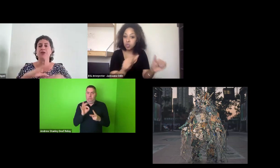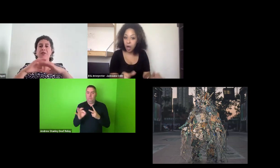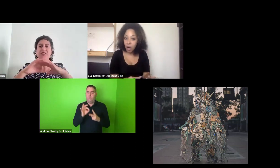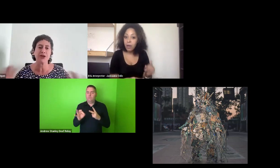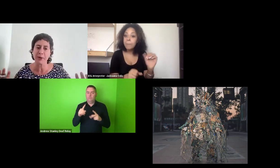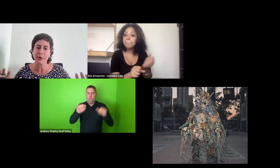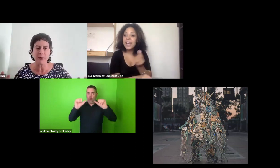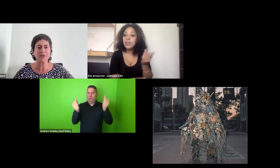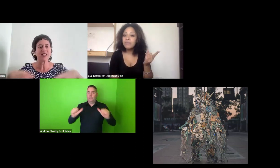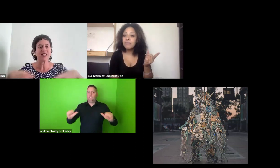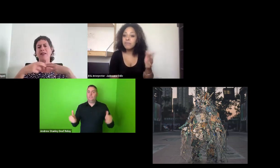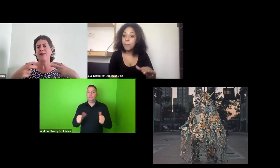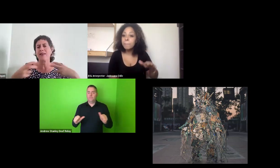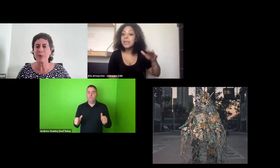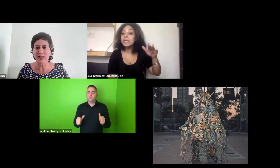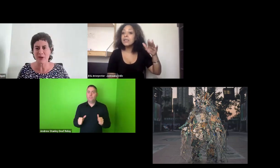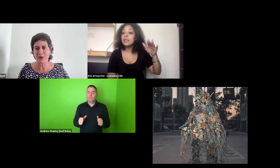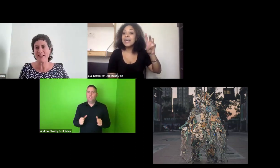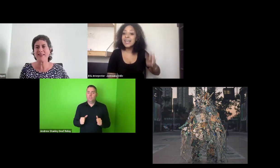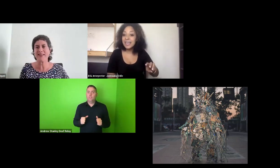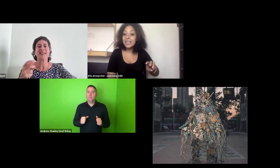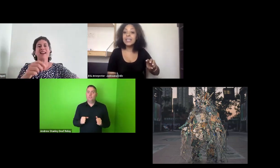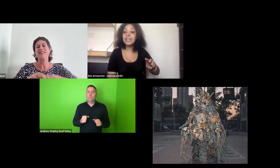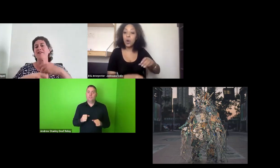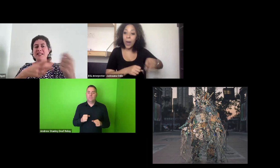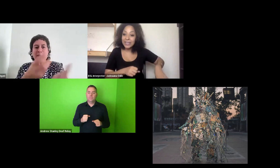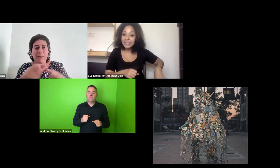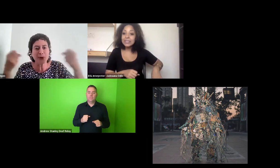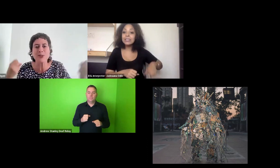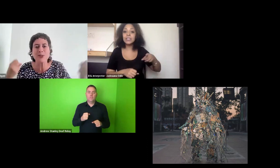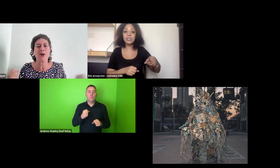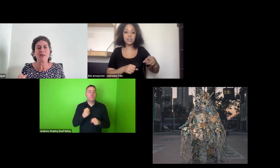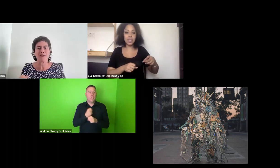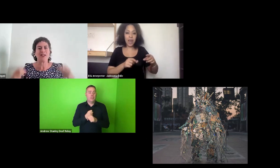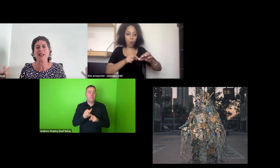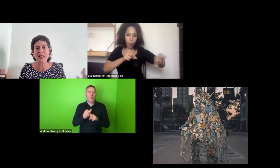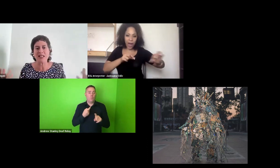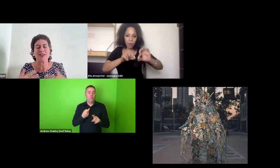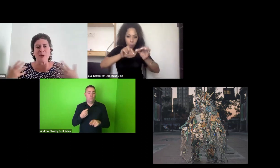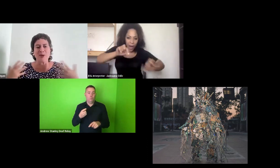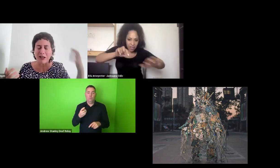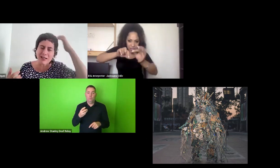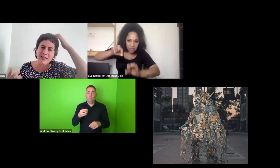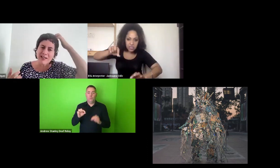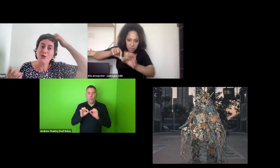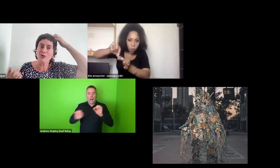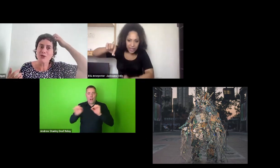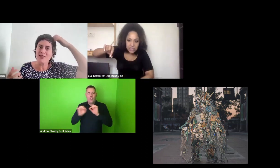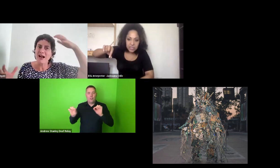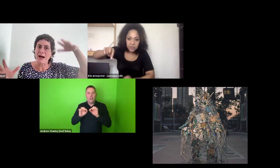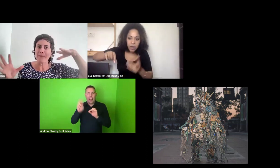e-waste. It's produced with the circuit boards and the cabling, right, that has obviously been pulled out of derelict and no